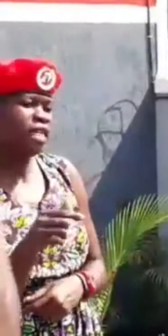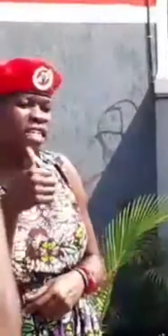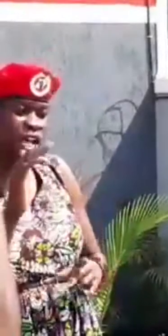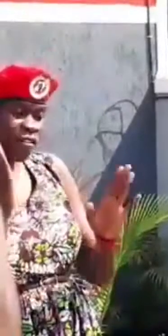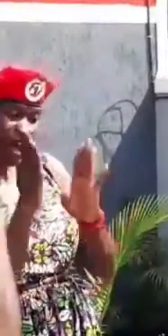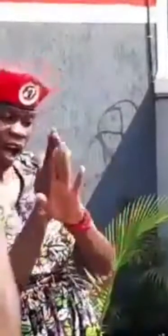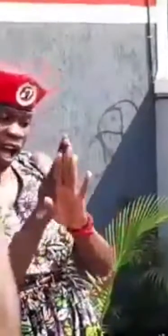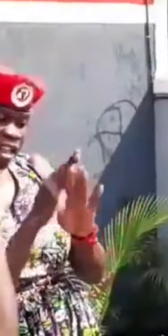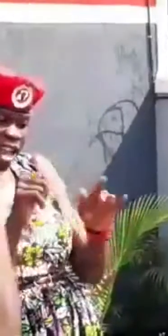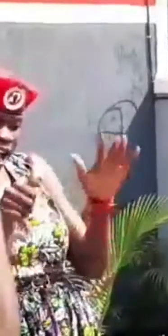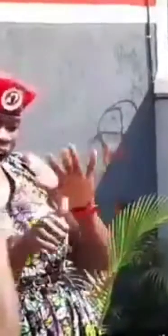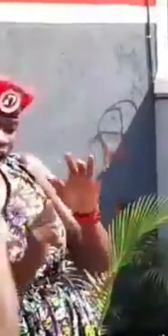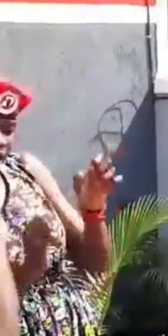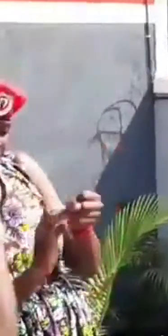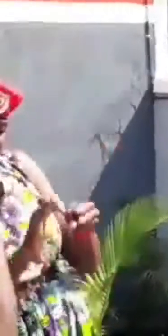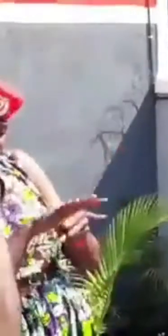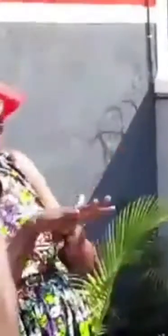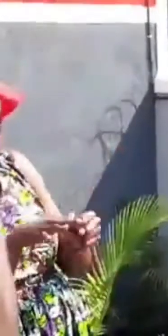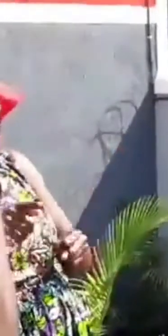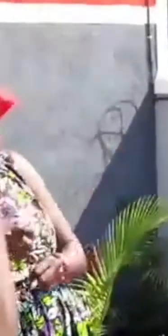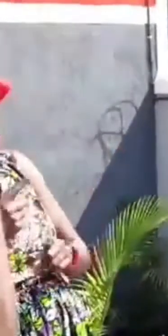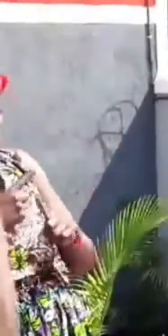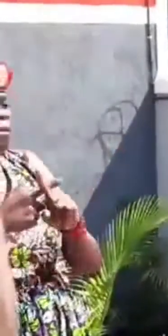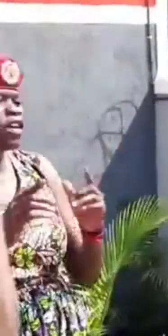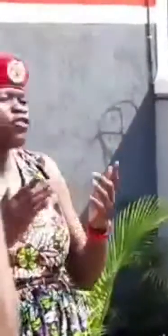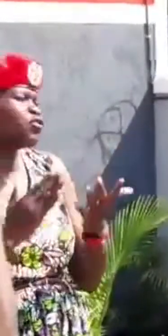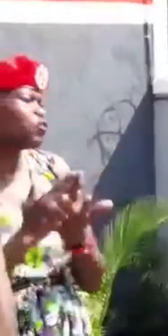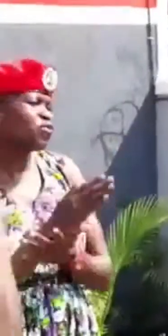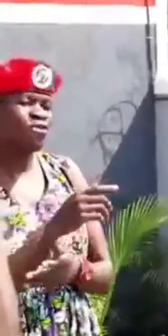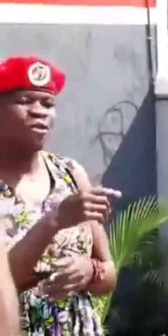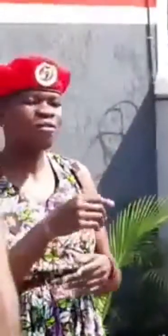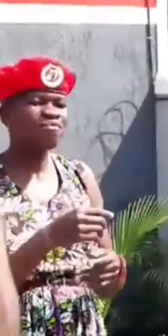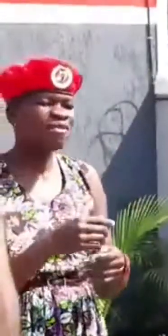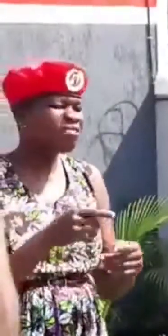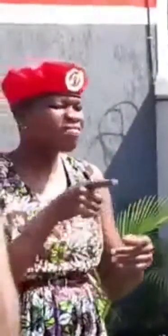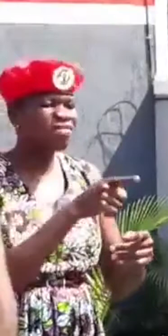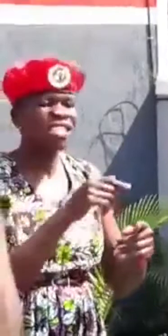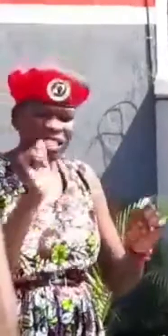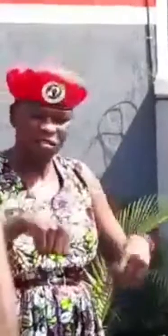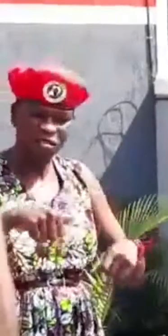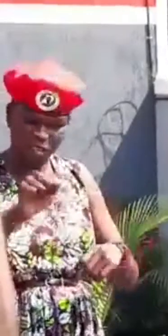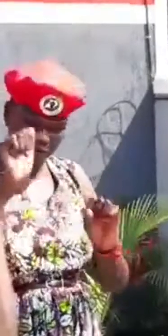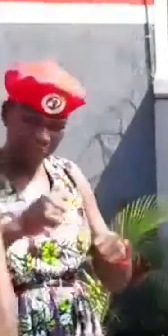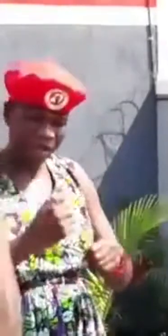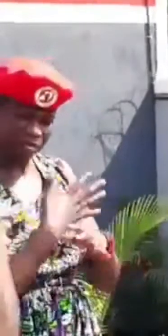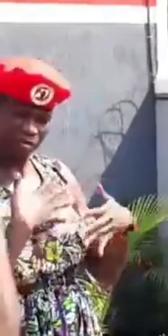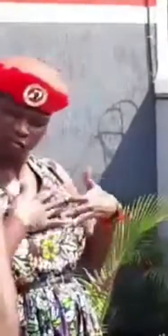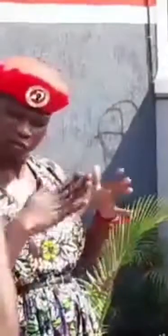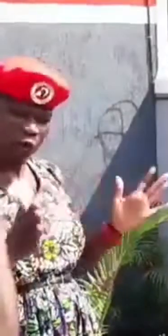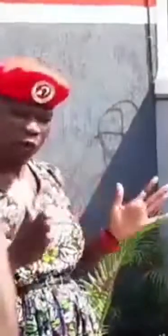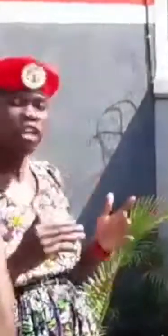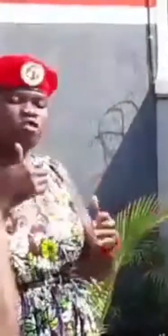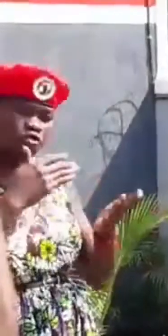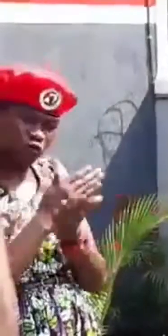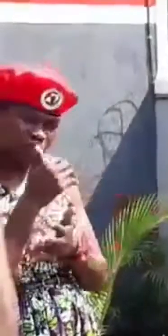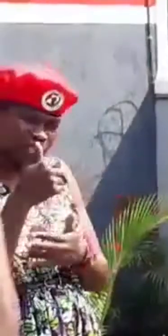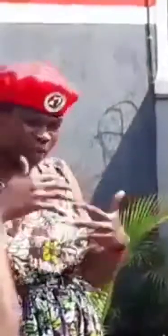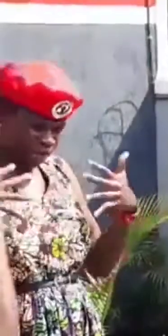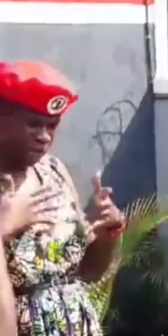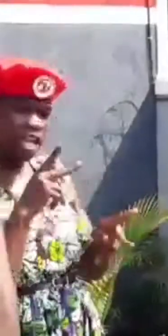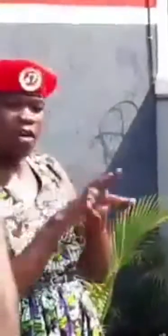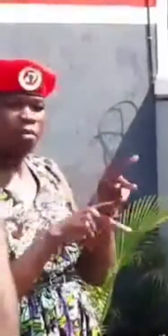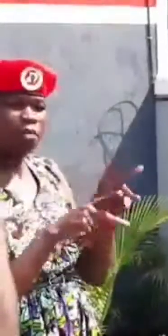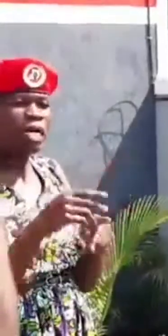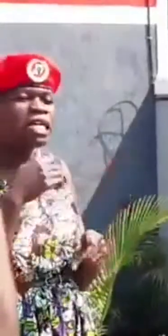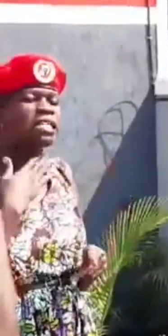the COVID-19 now, just like he was hiding under the Public Order Management Act then. He fears the people. He